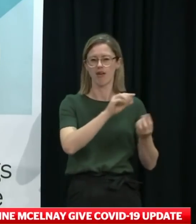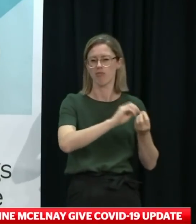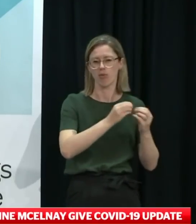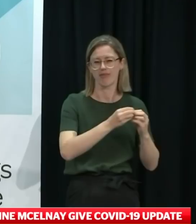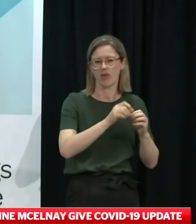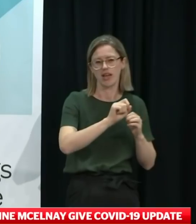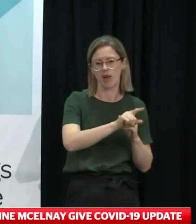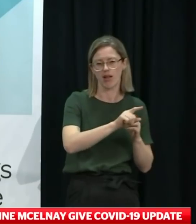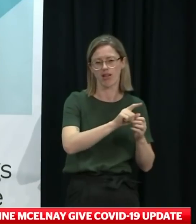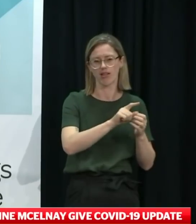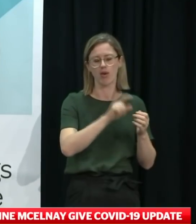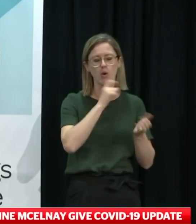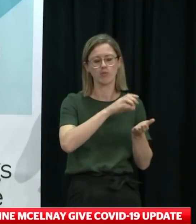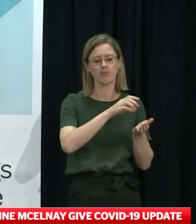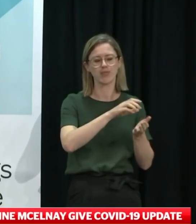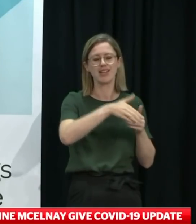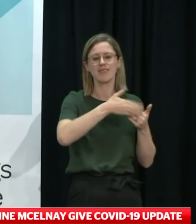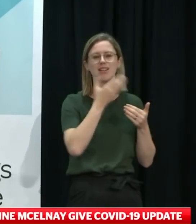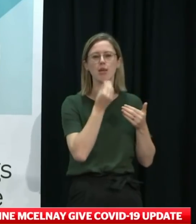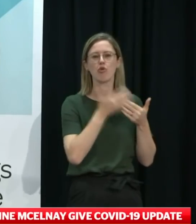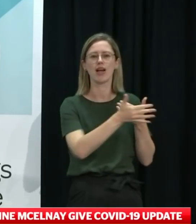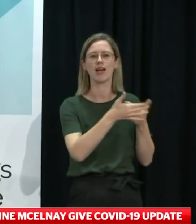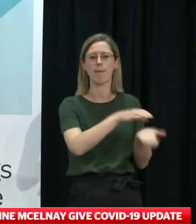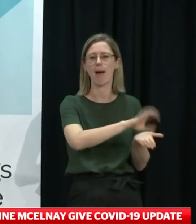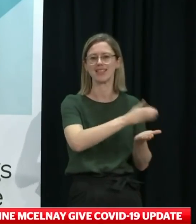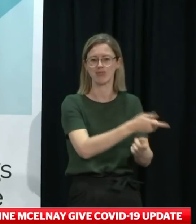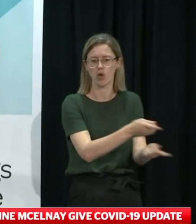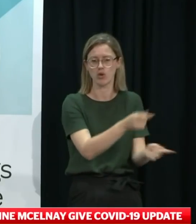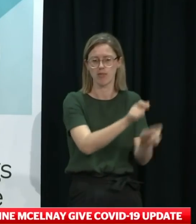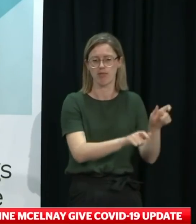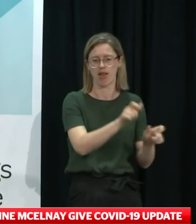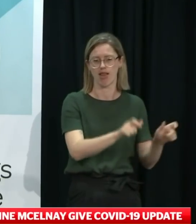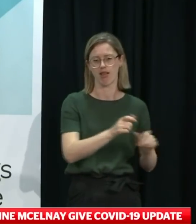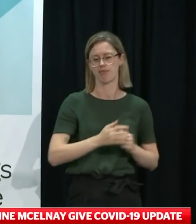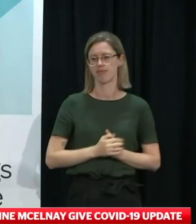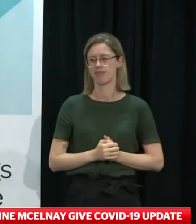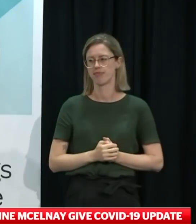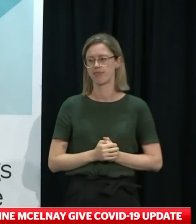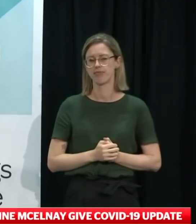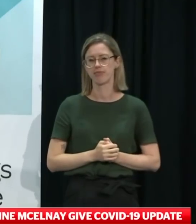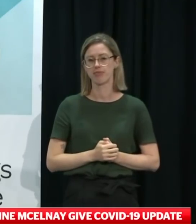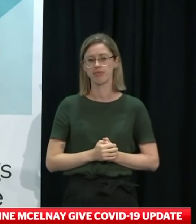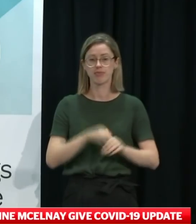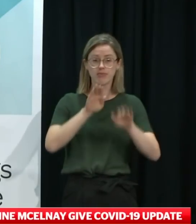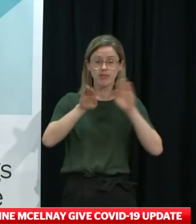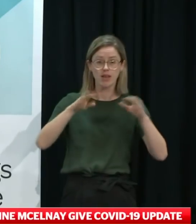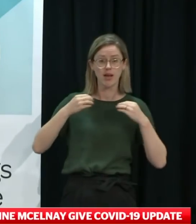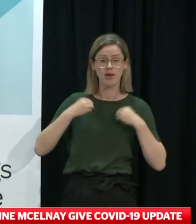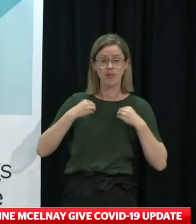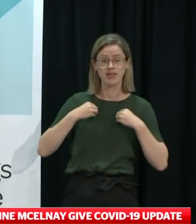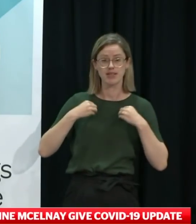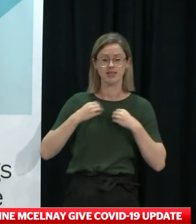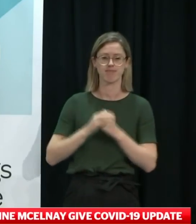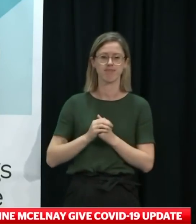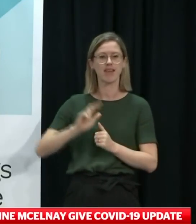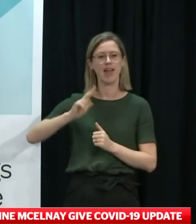with the emails, and that will cover all those with an outstanding service request. I want to remind businesses that the 8th round